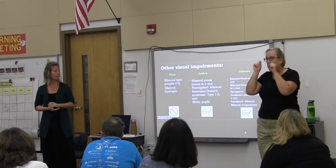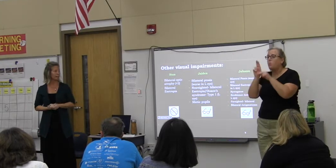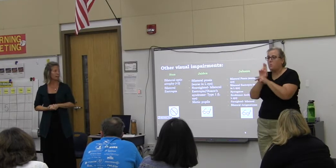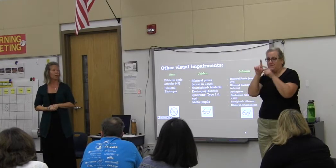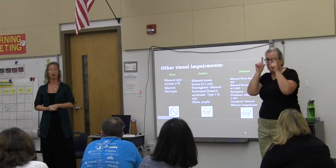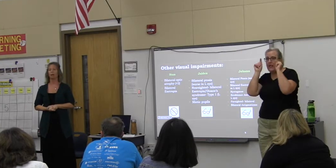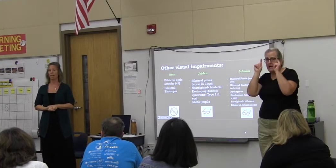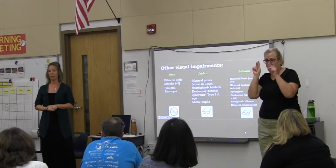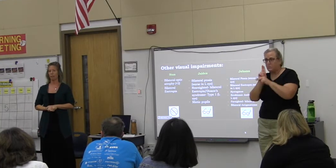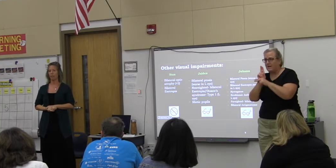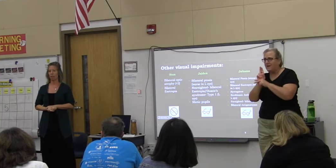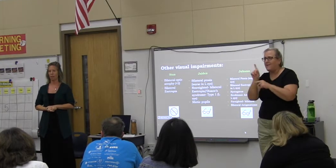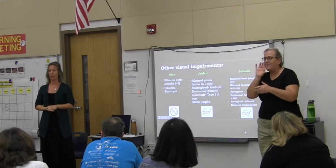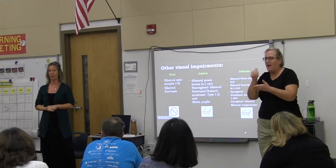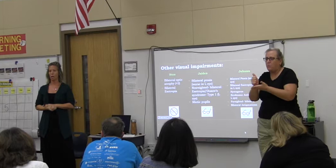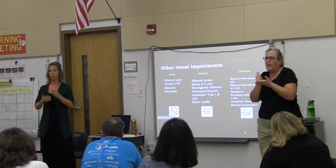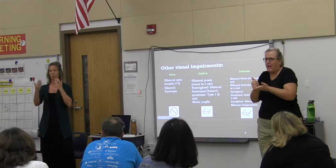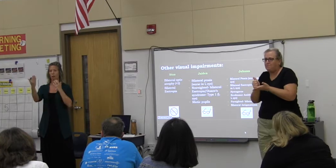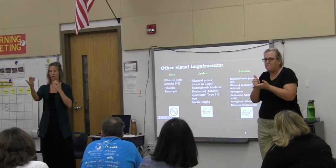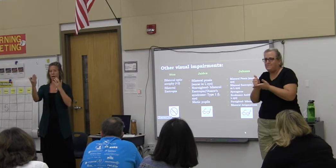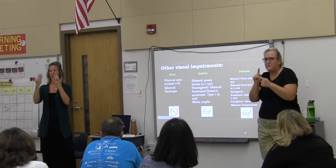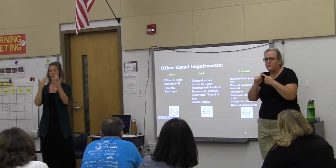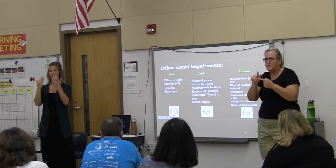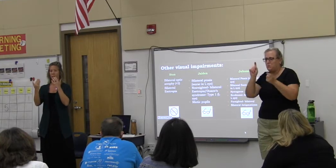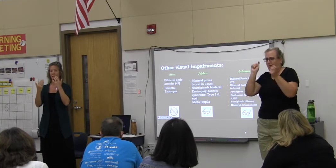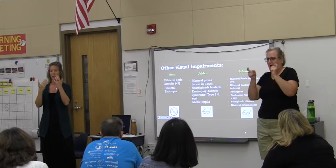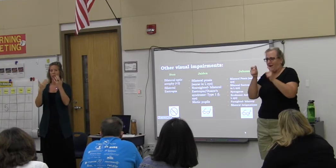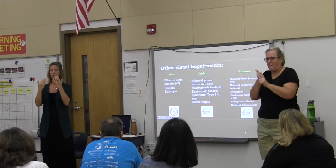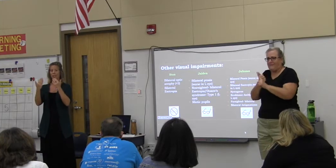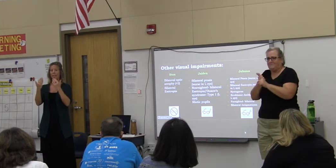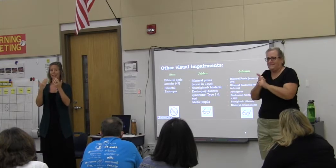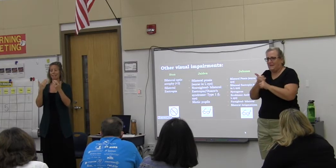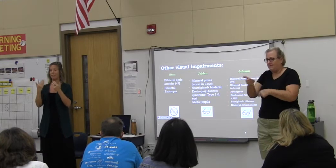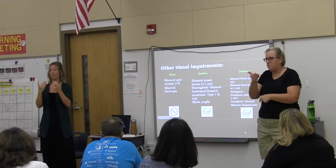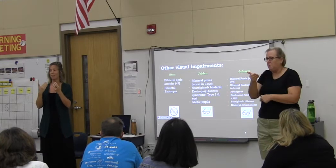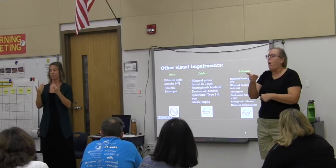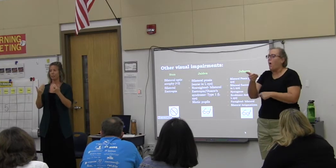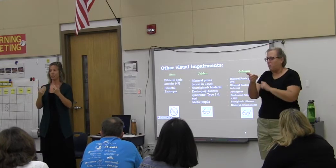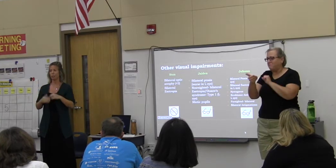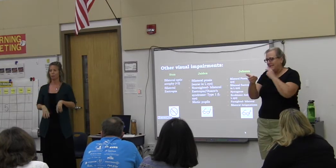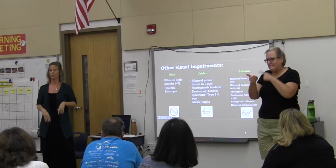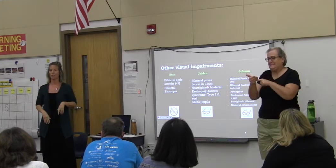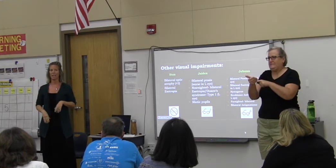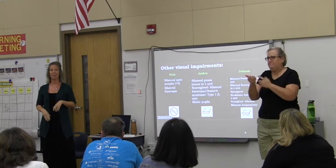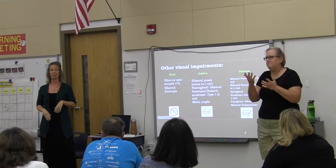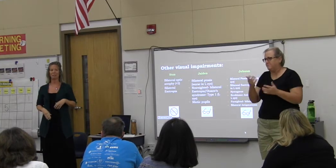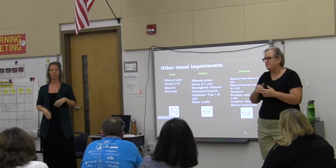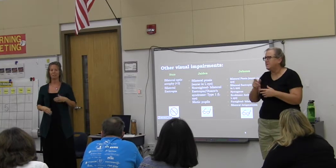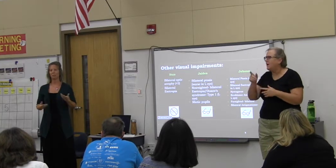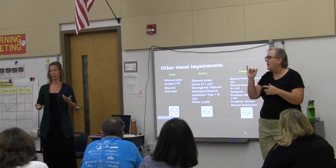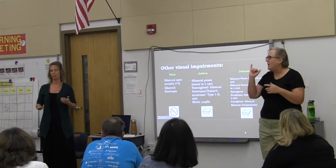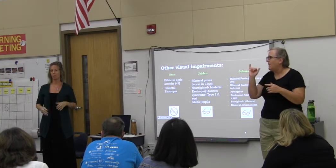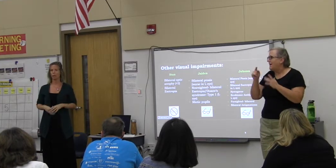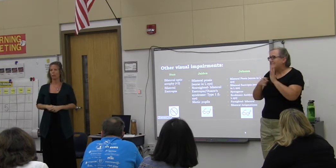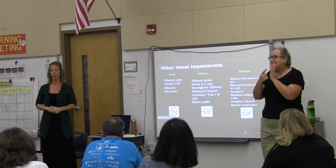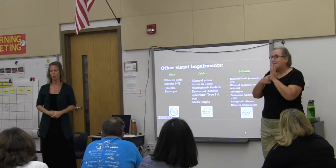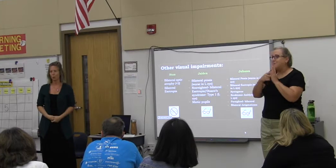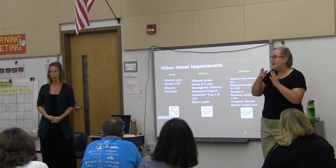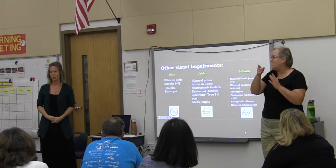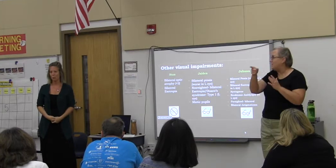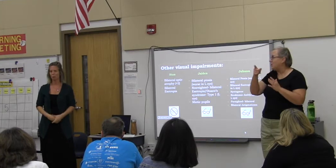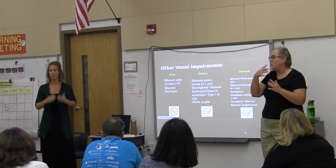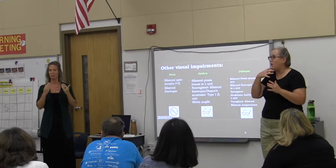wear glasses, are gonna help with that. They're gonna help to accommodate things, so he can see things at near. You know how sometimes when